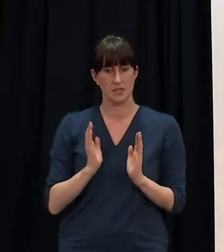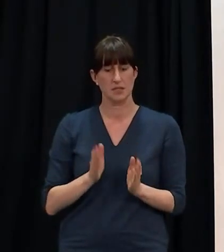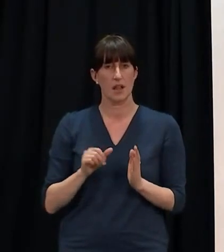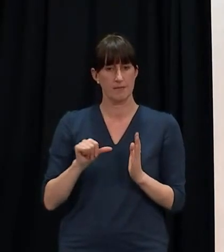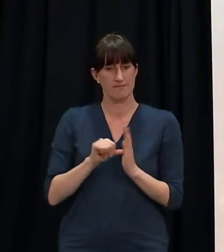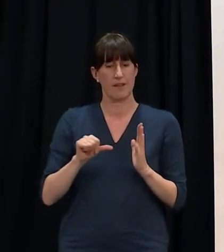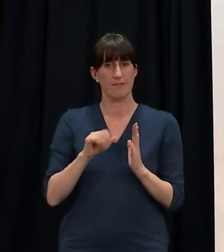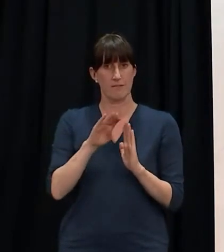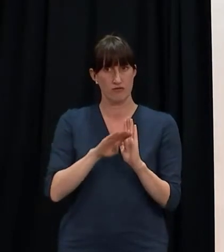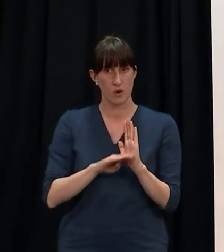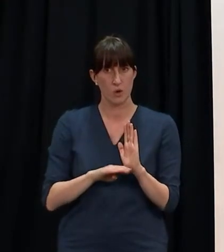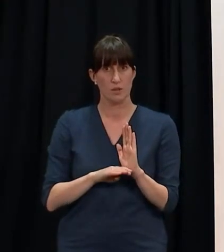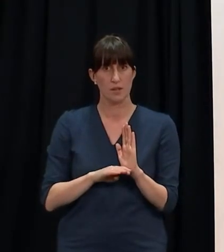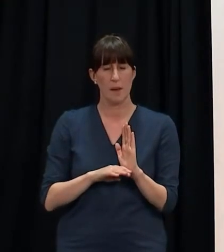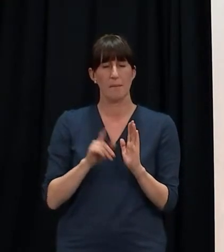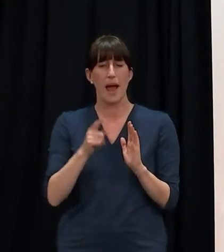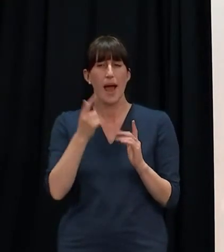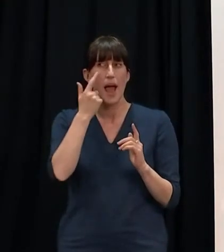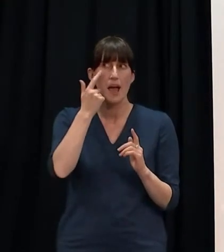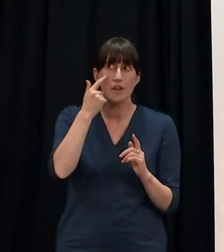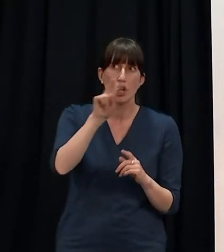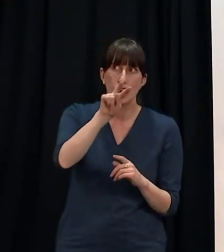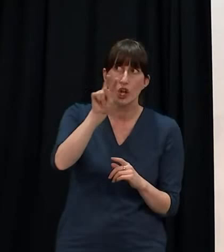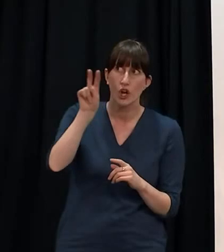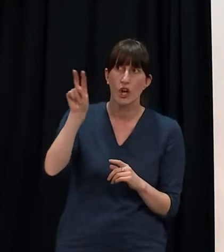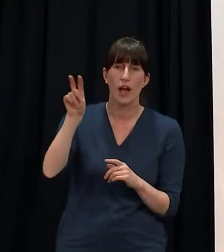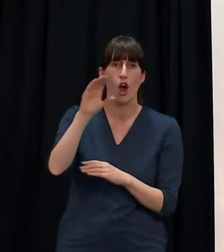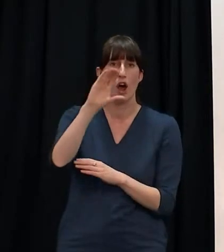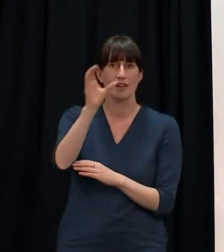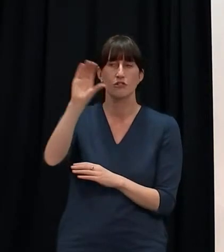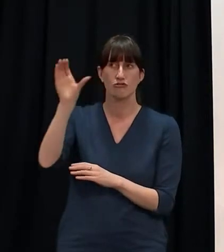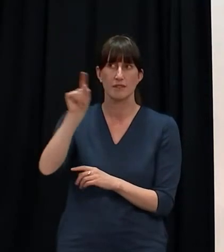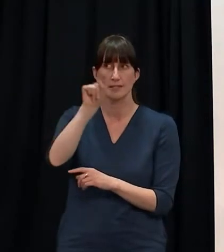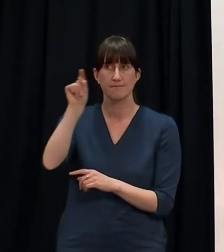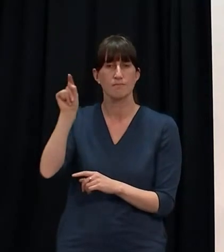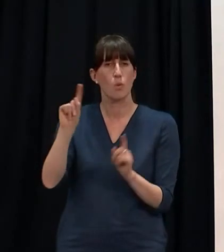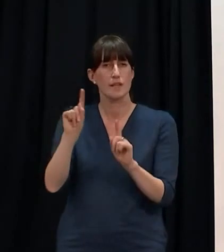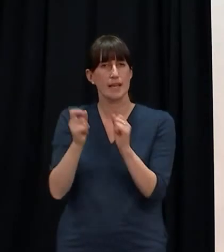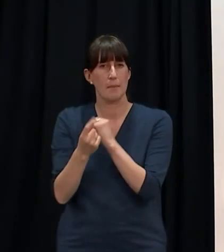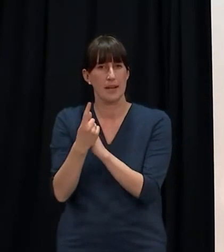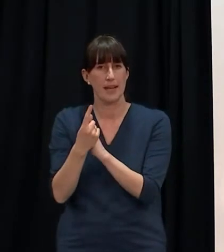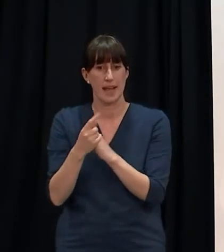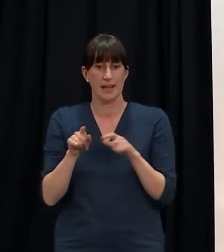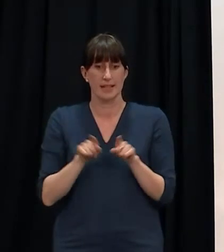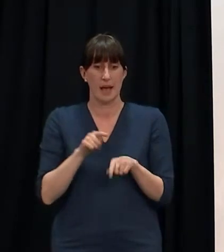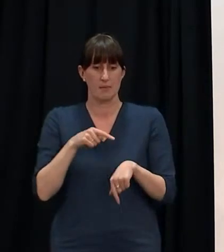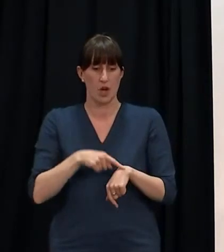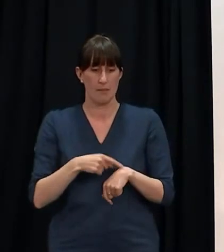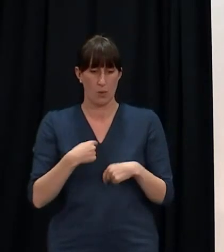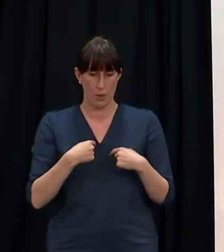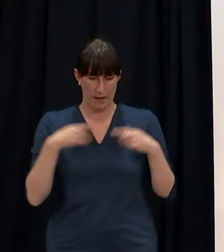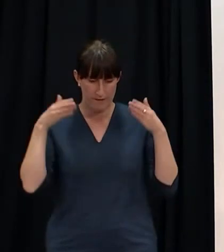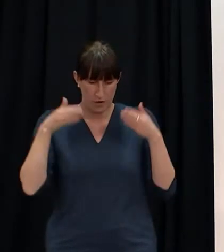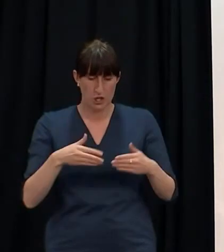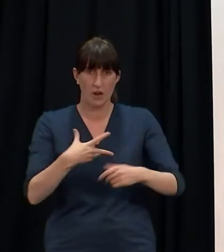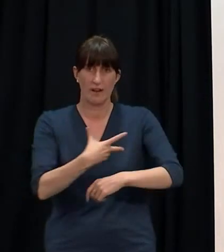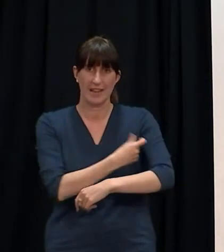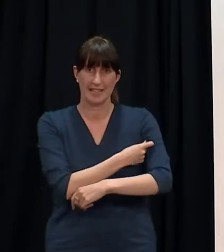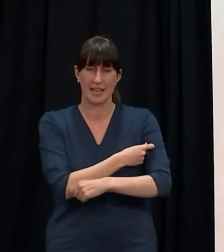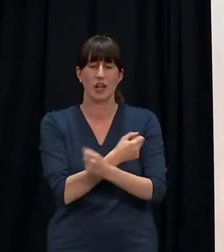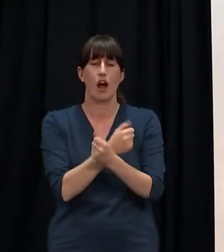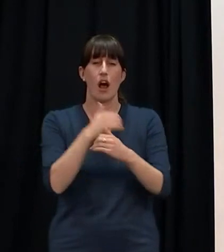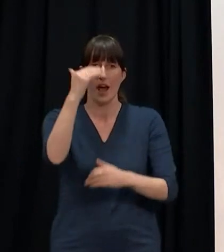looking to see for as long as possible what is happening in other countries, at the same time as we get our vaccination rate up as high as